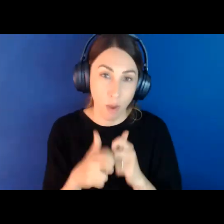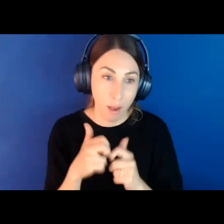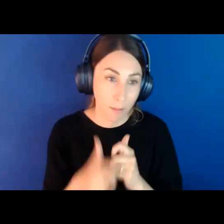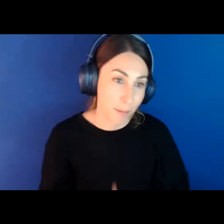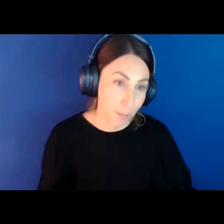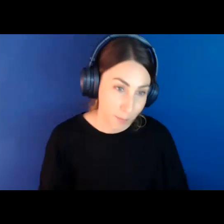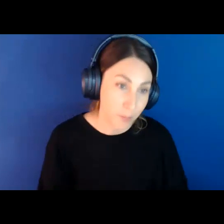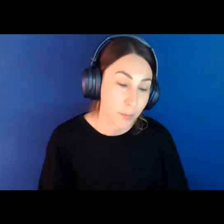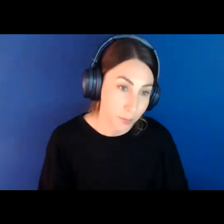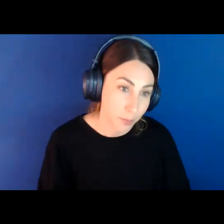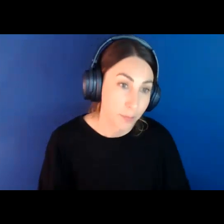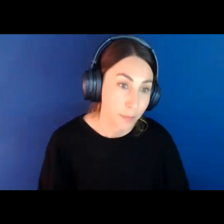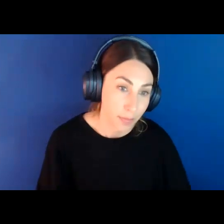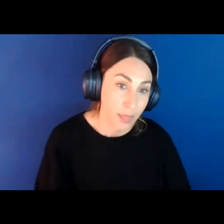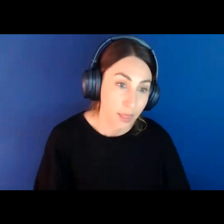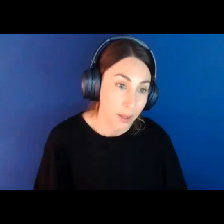Next slide, please.